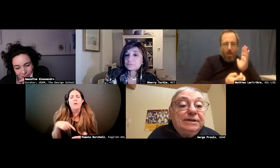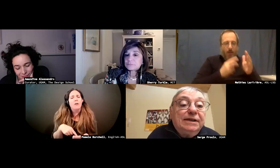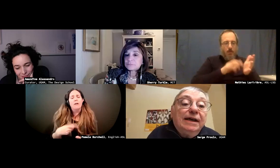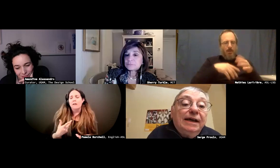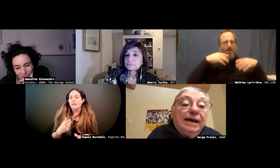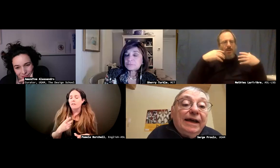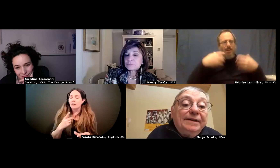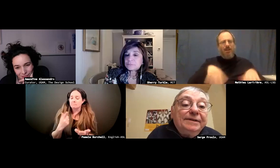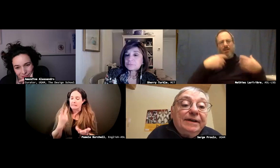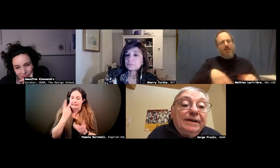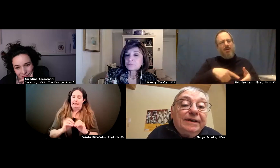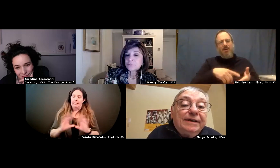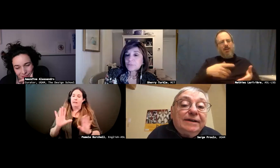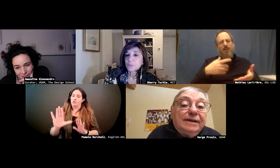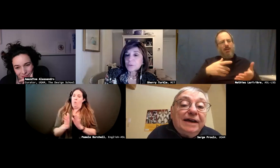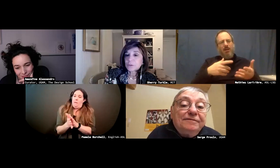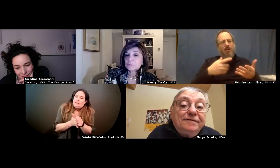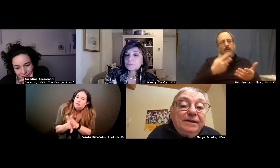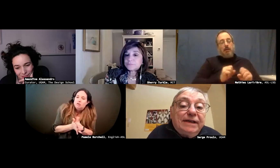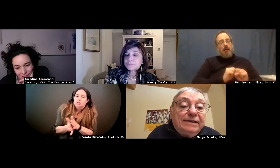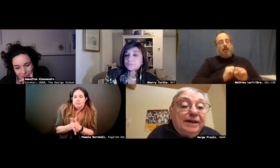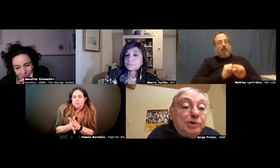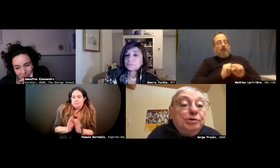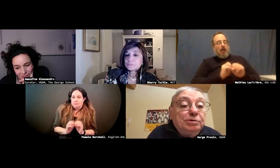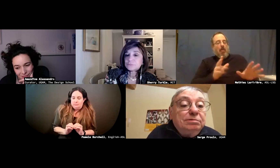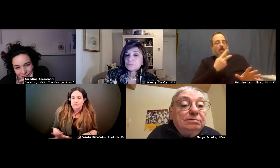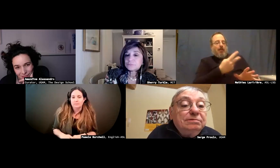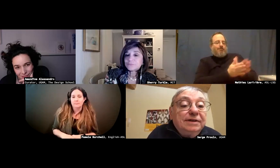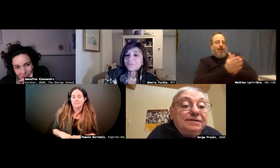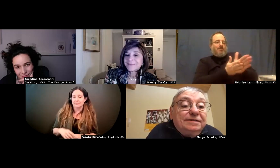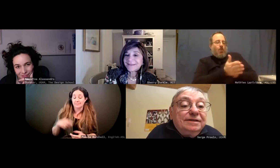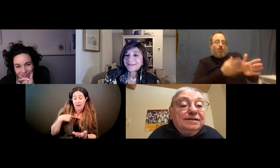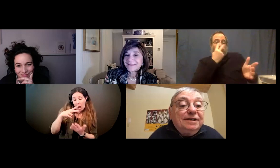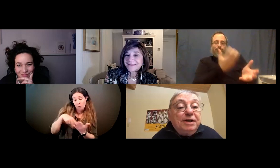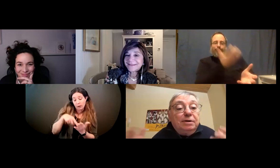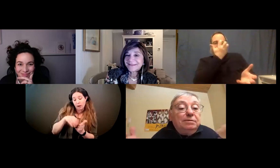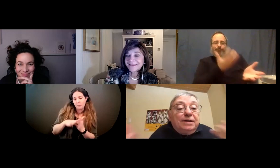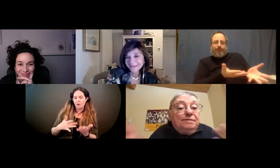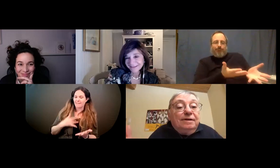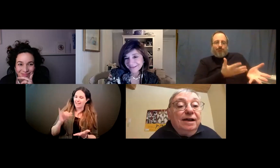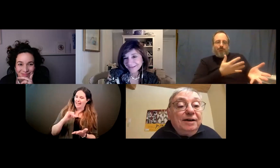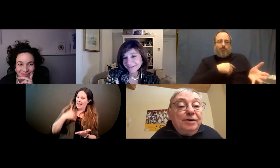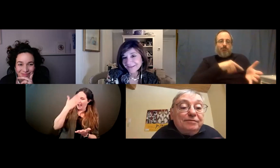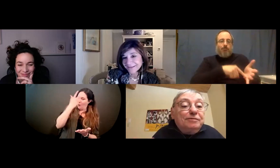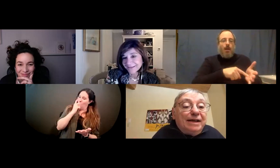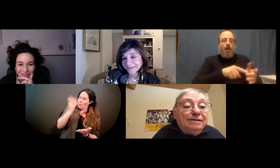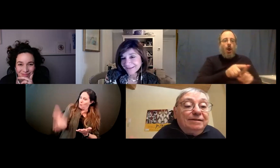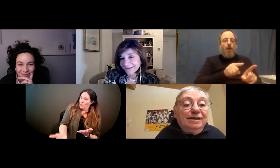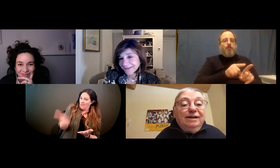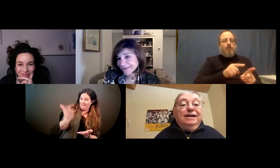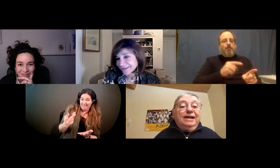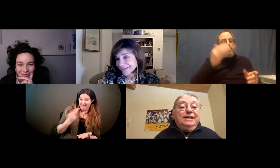book, and I feel that I know you. It's incredible because we never